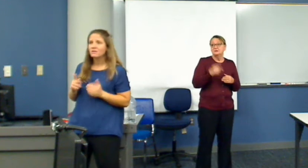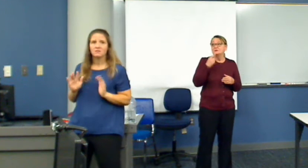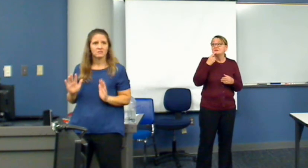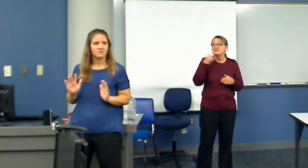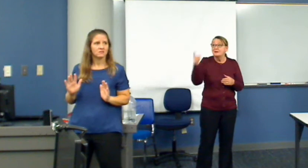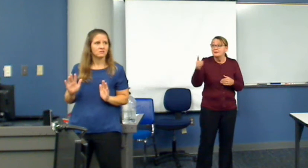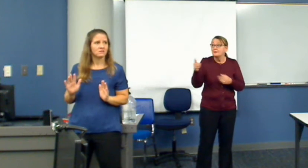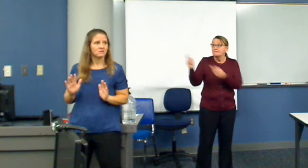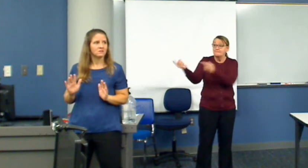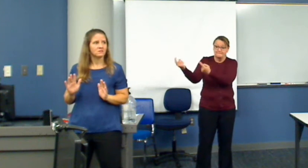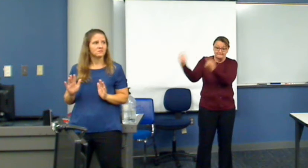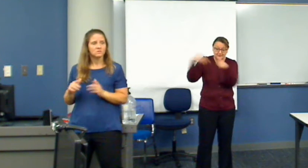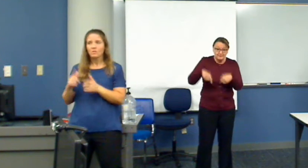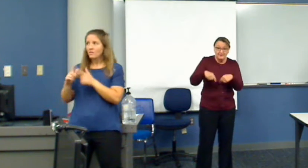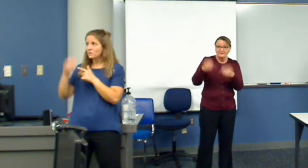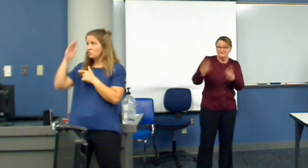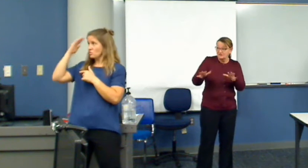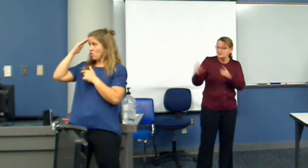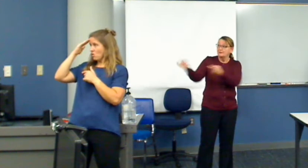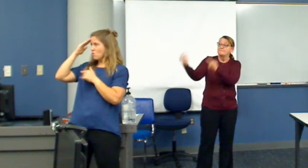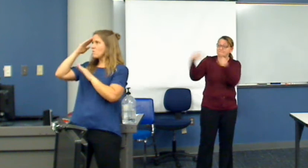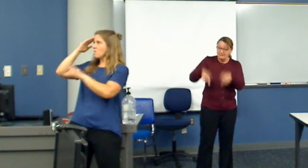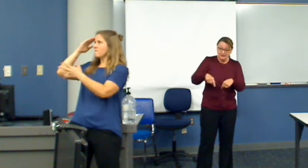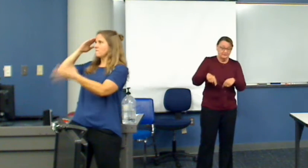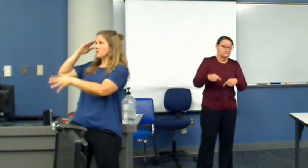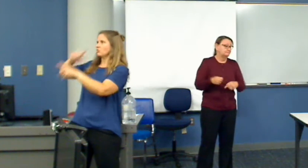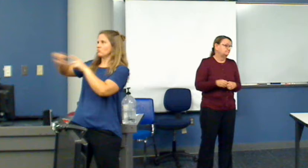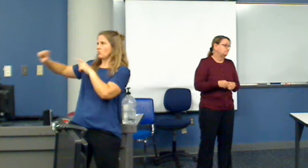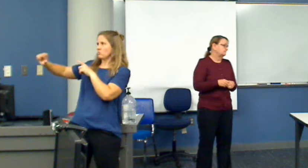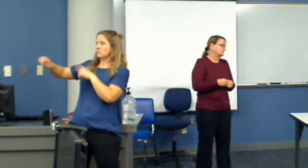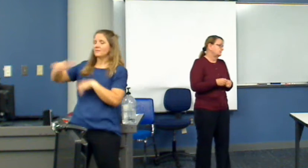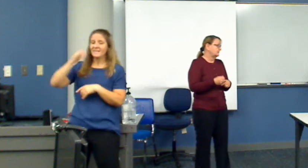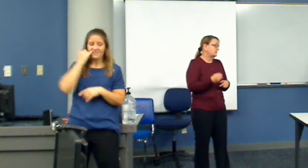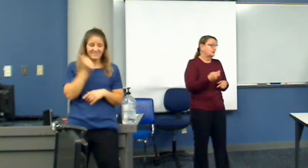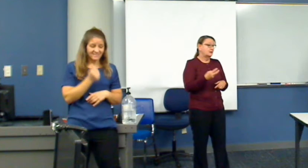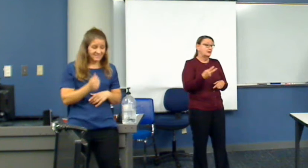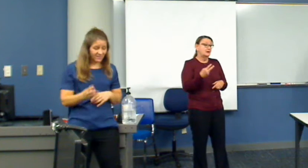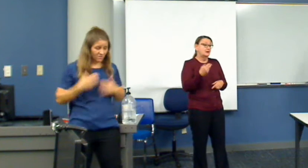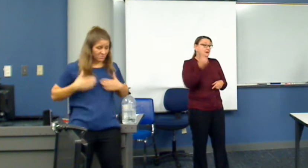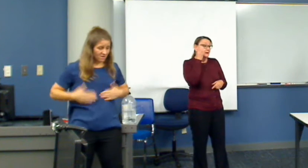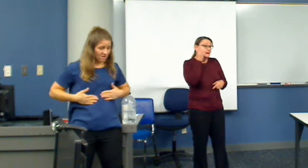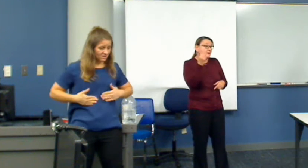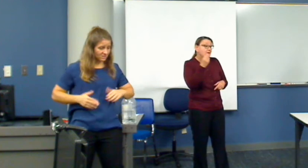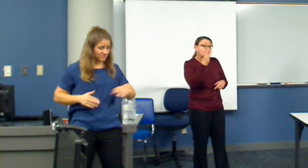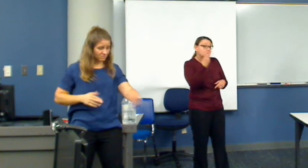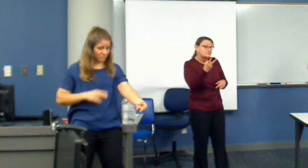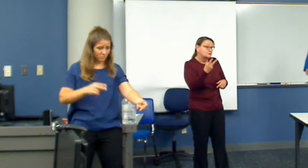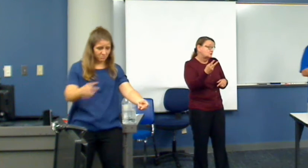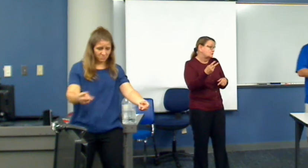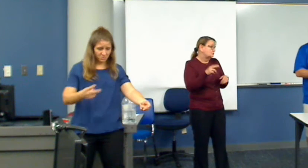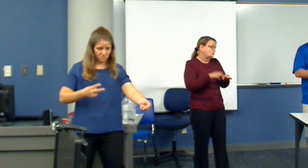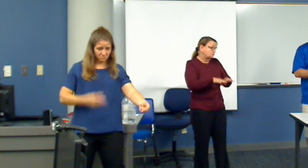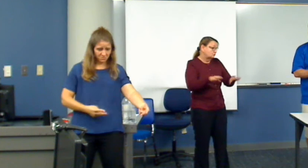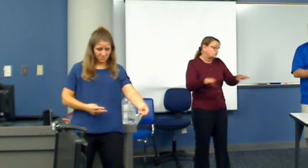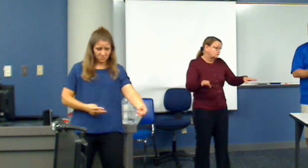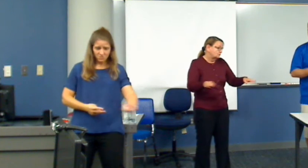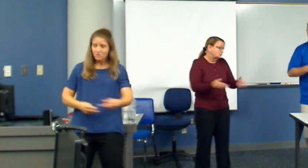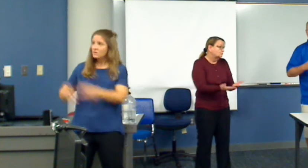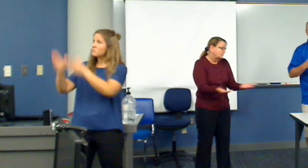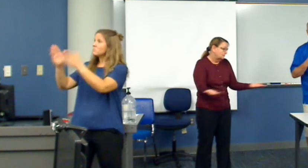call. Okay? If we had a couple victims here, she comes back and she could help me care for the second